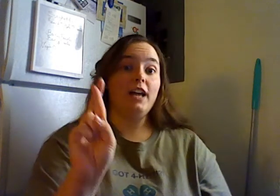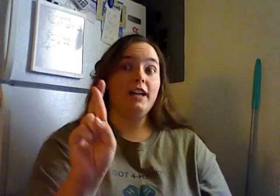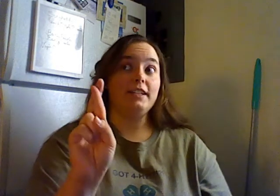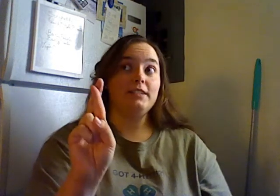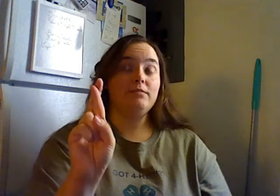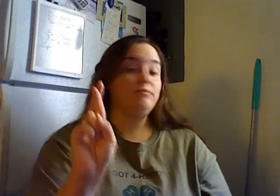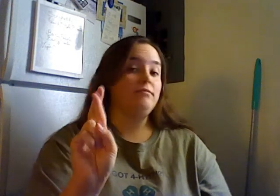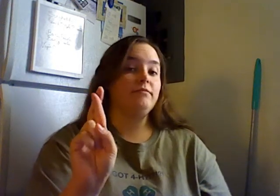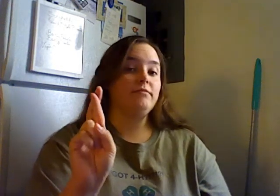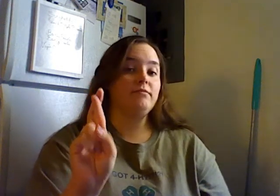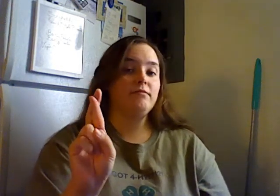lying.